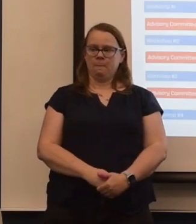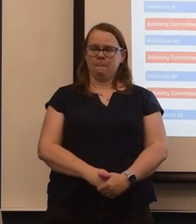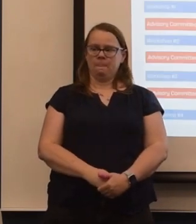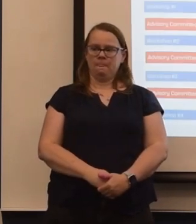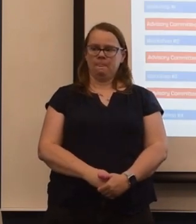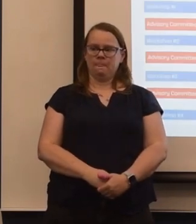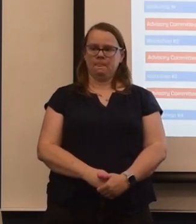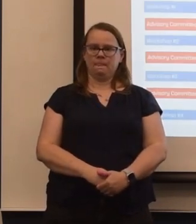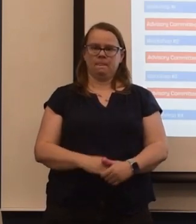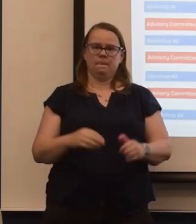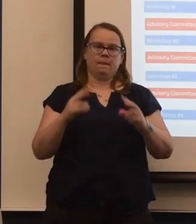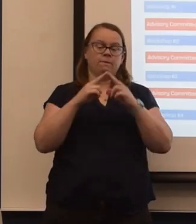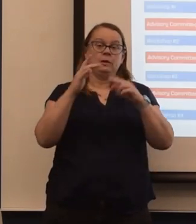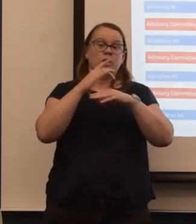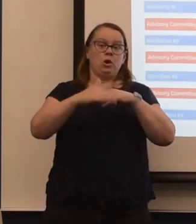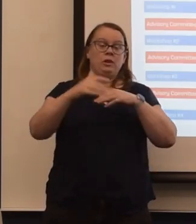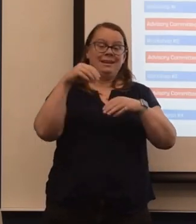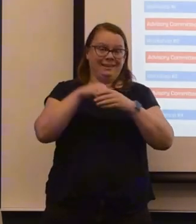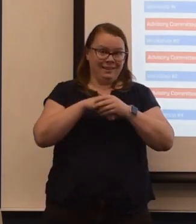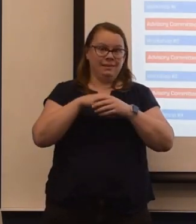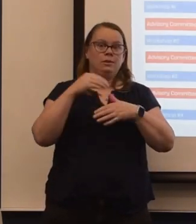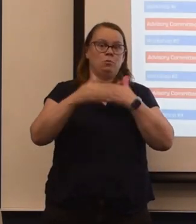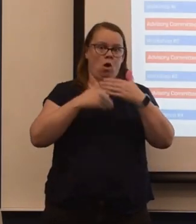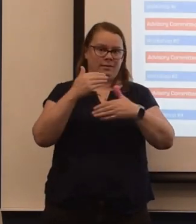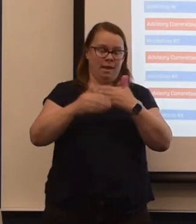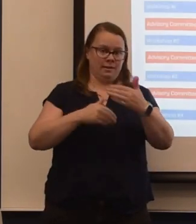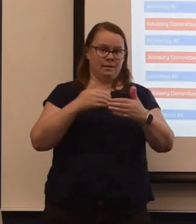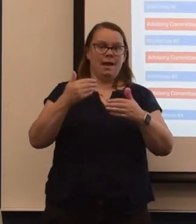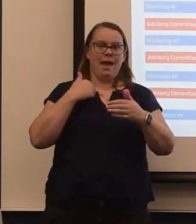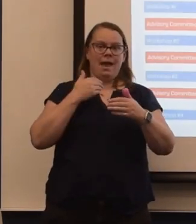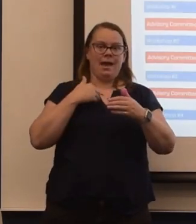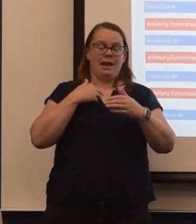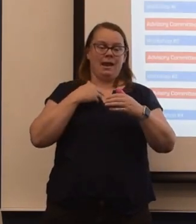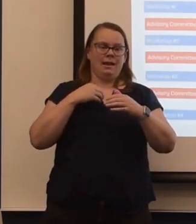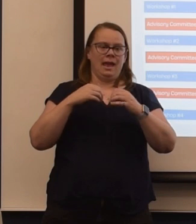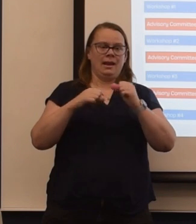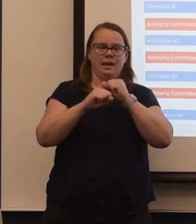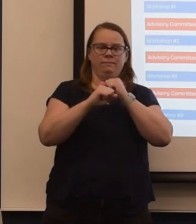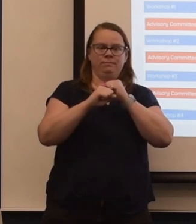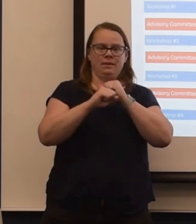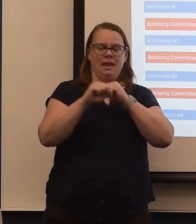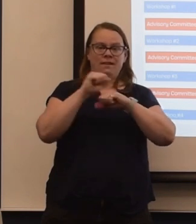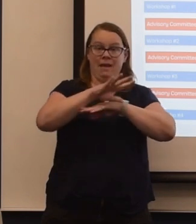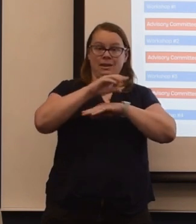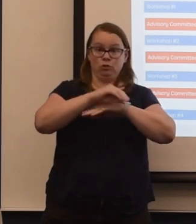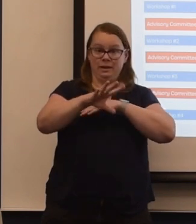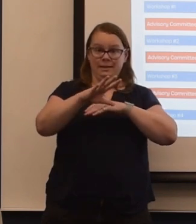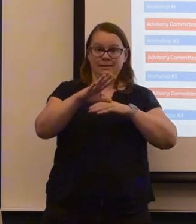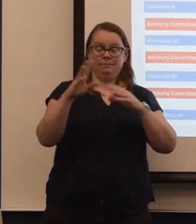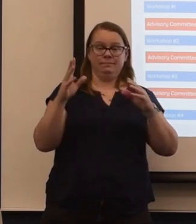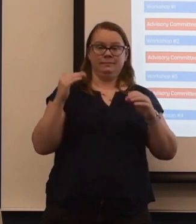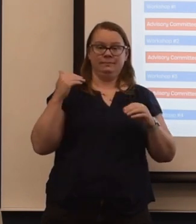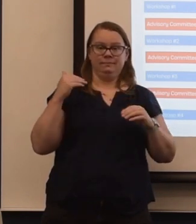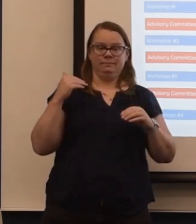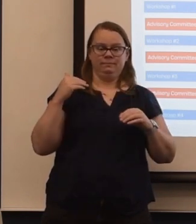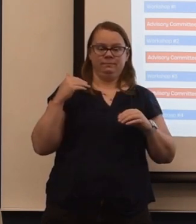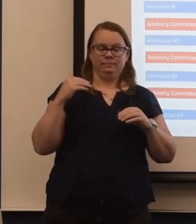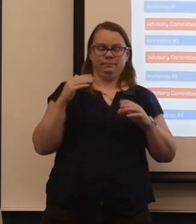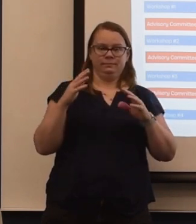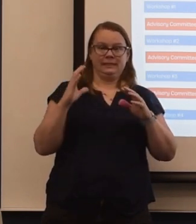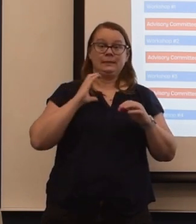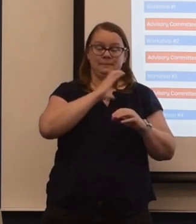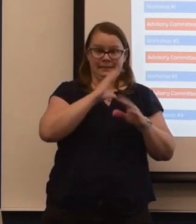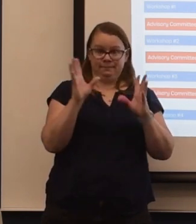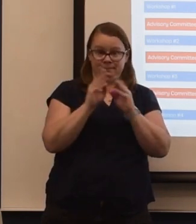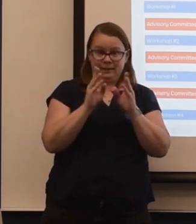So we're very early in this process right now. We had an advisory committee meeting in April, and this is our first public